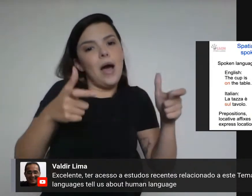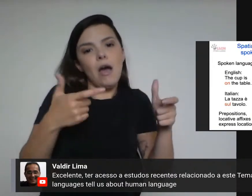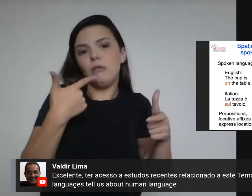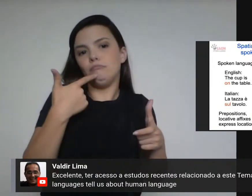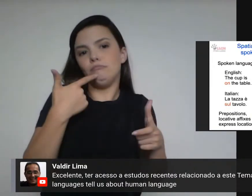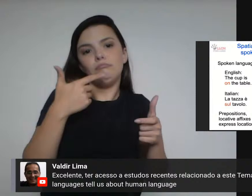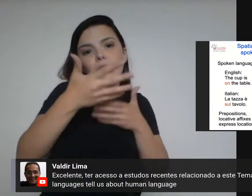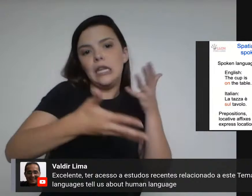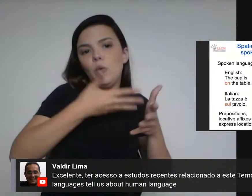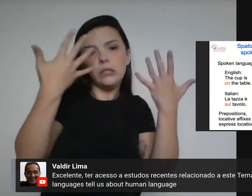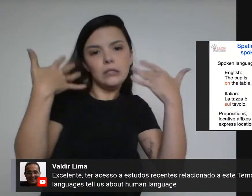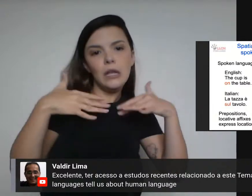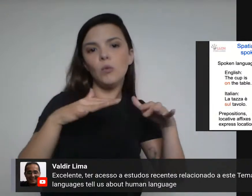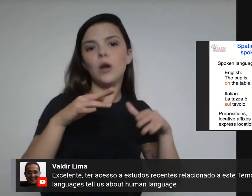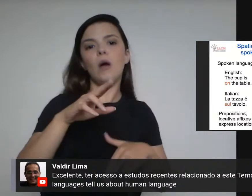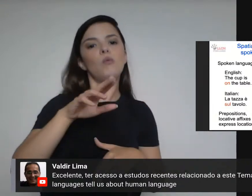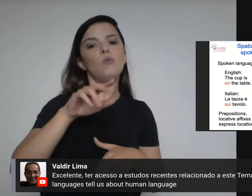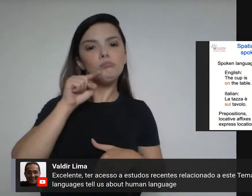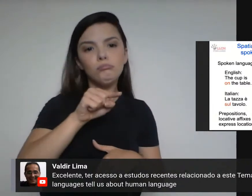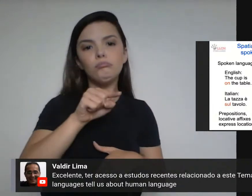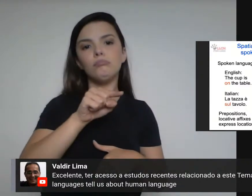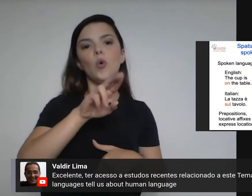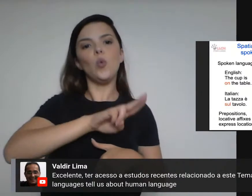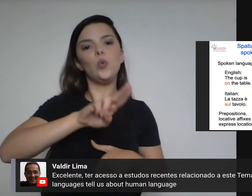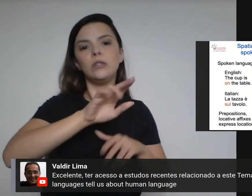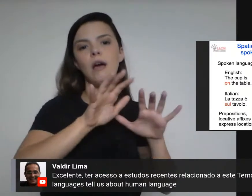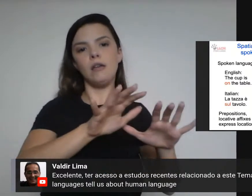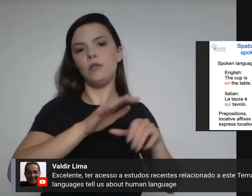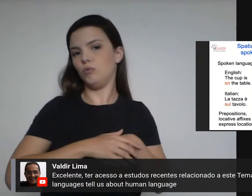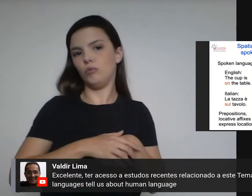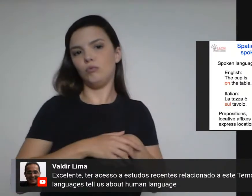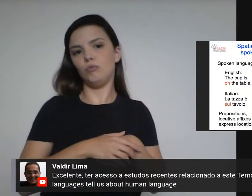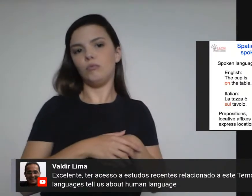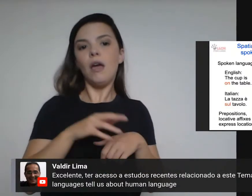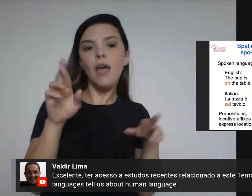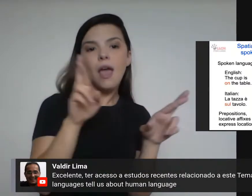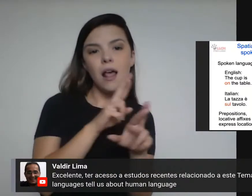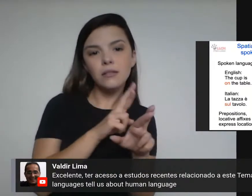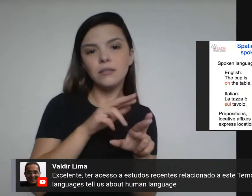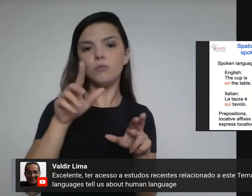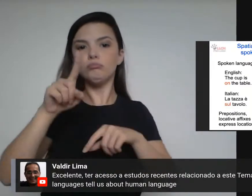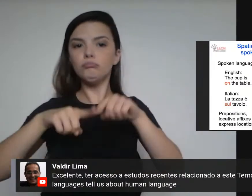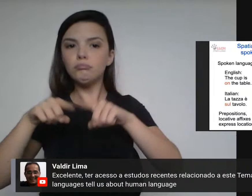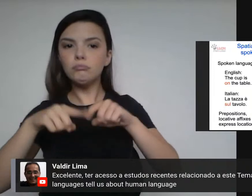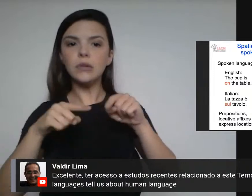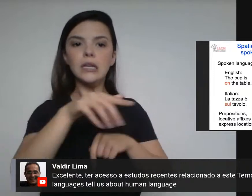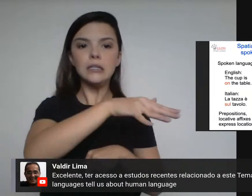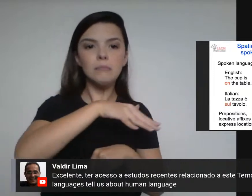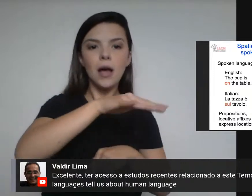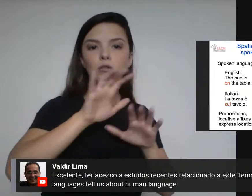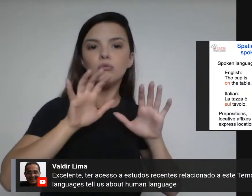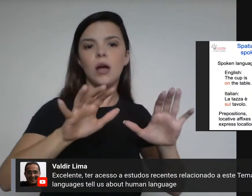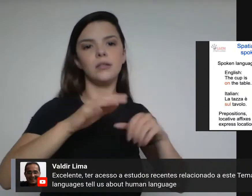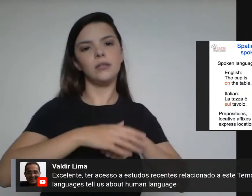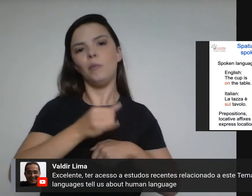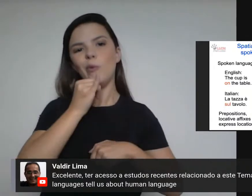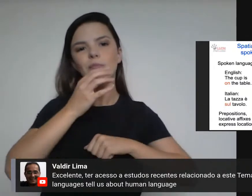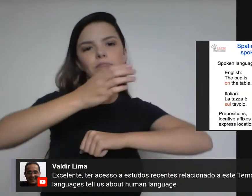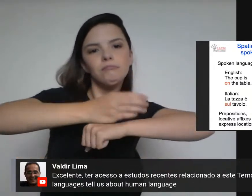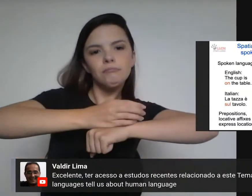lexical signs or prepositions in typical descriptions of spatial relationships. They use this type of expression, this classifier